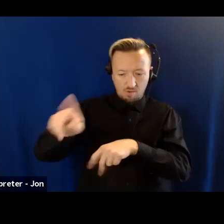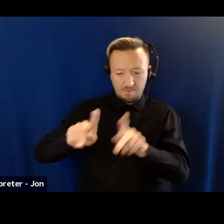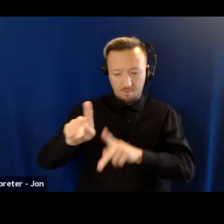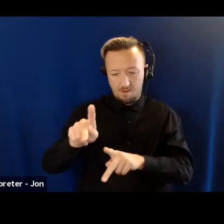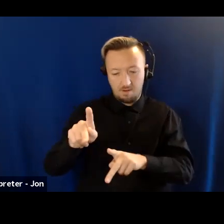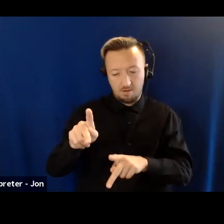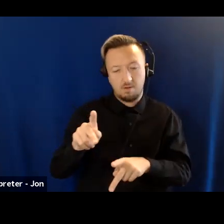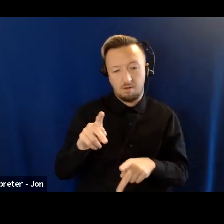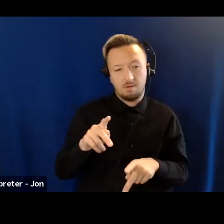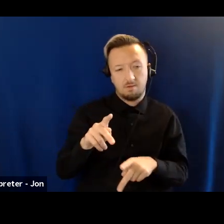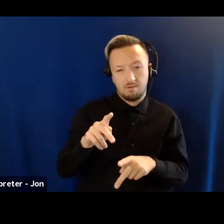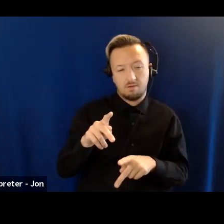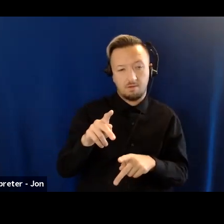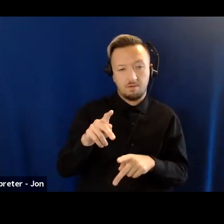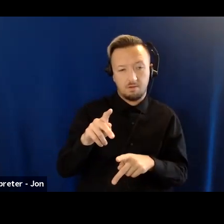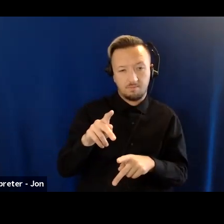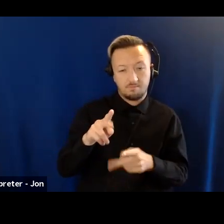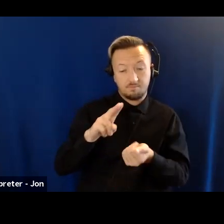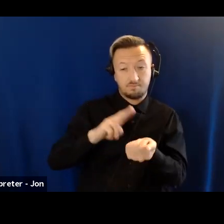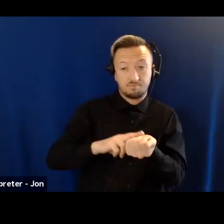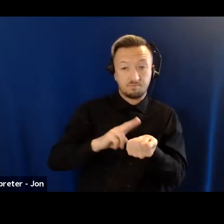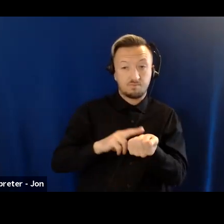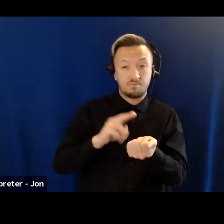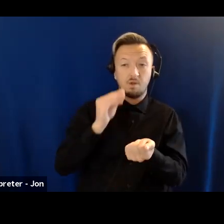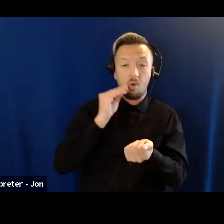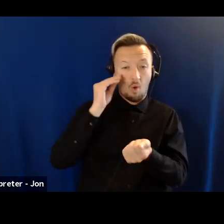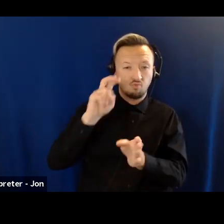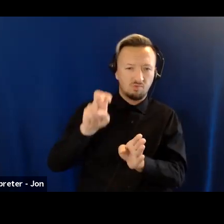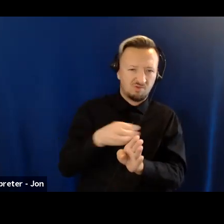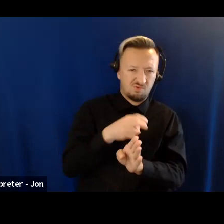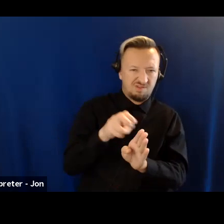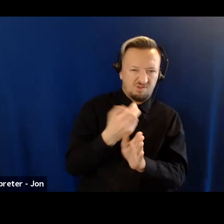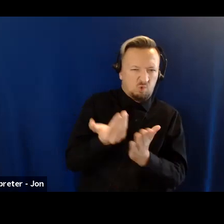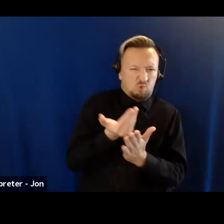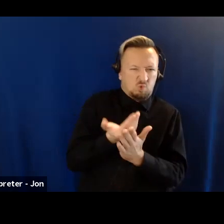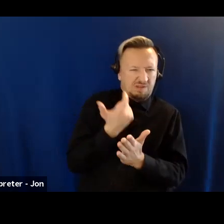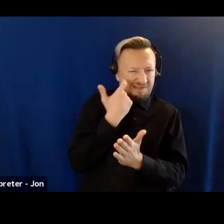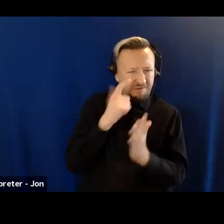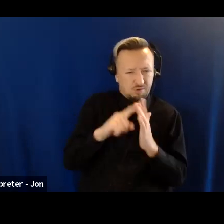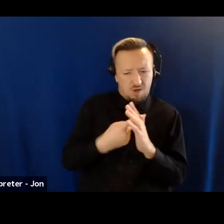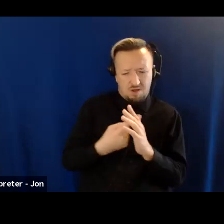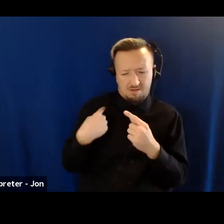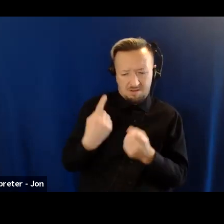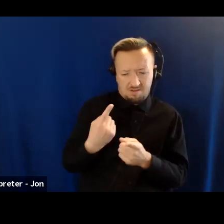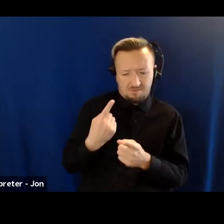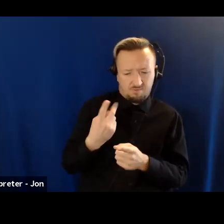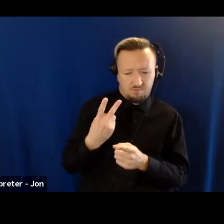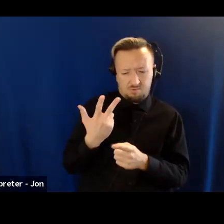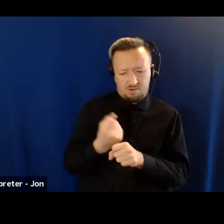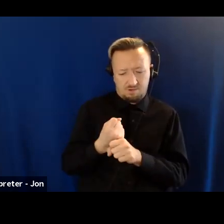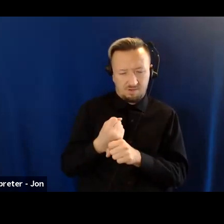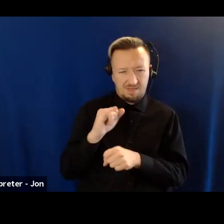nursing home transition was a newly added service within the past few years for Centers for Independent